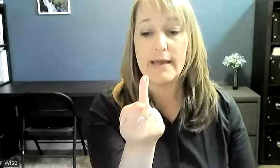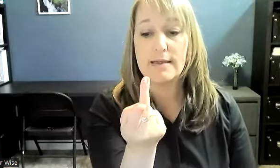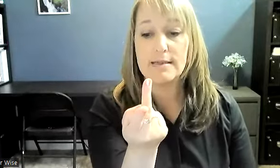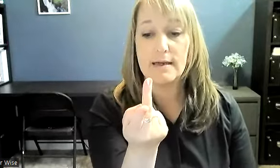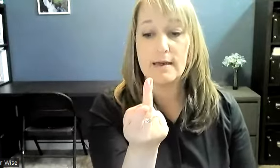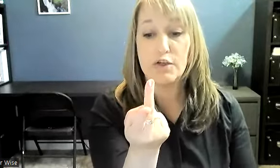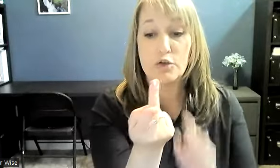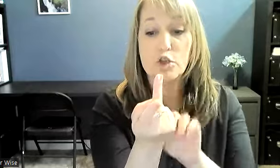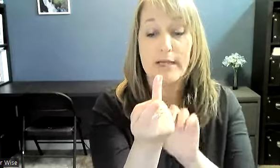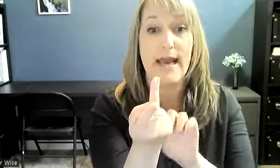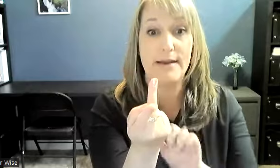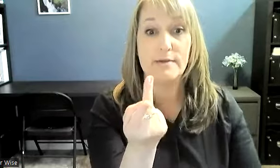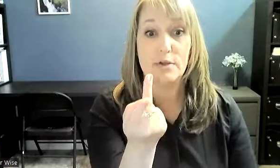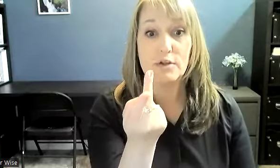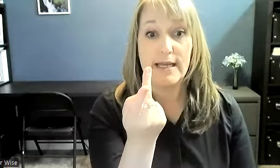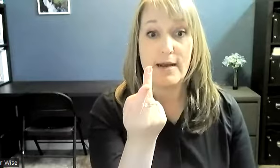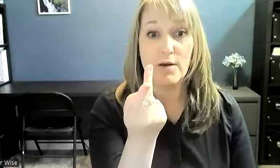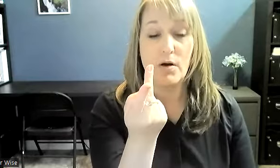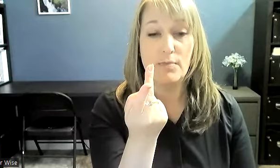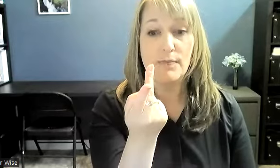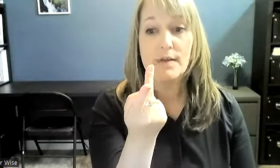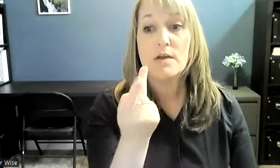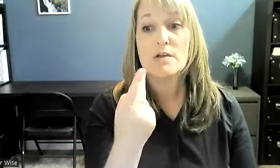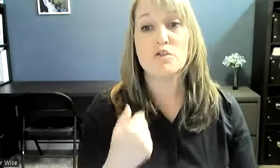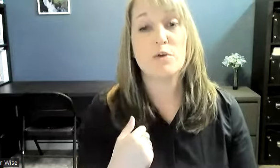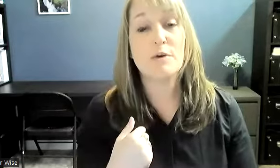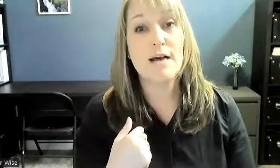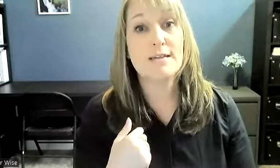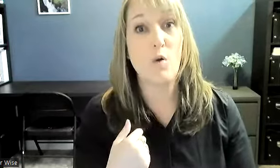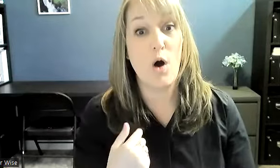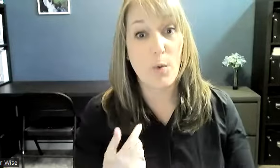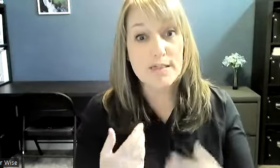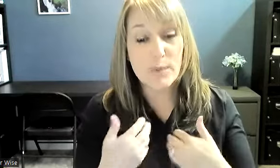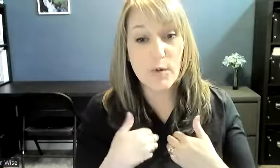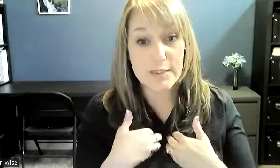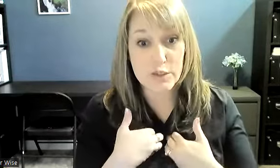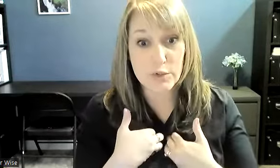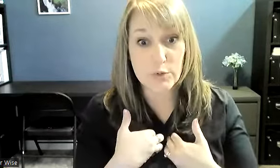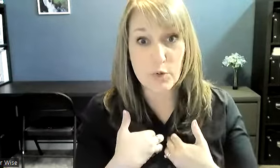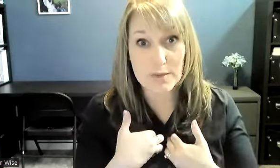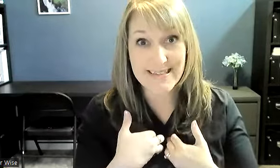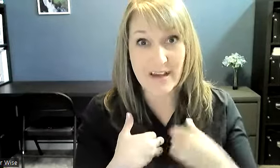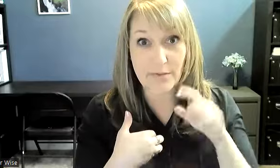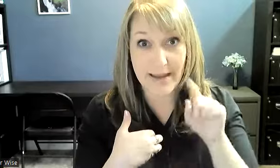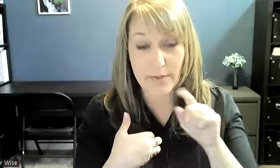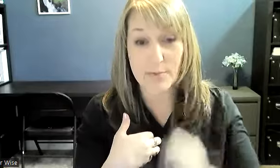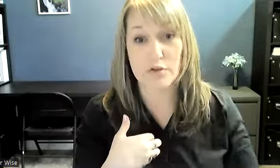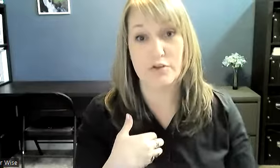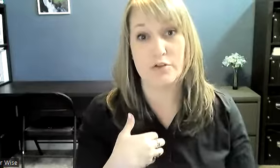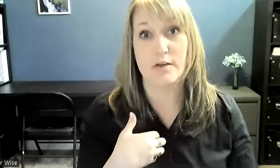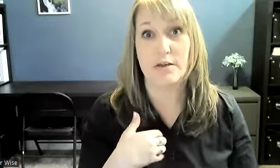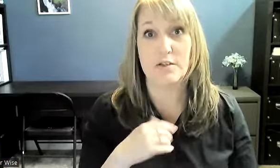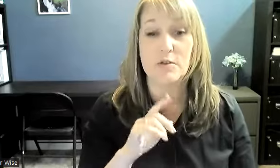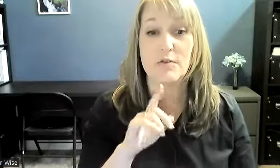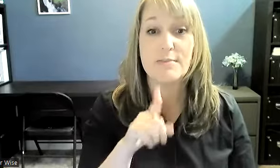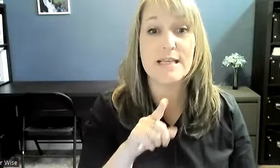and you're looking at it. You're looking at your palm. So 2 of us will always point to yourself and the person you're talking to. So if I'm saying the